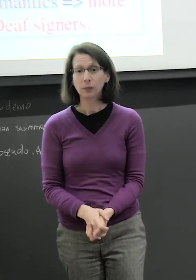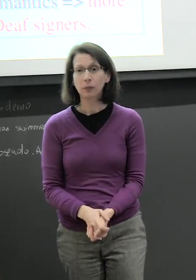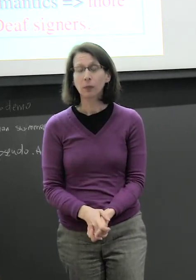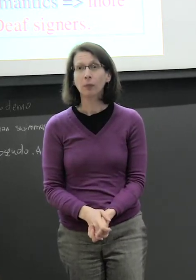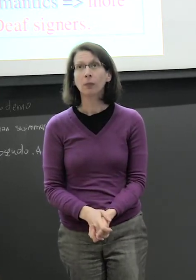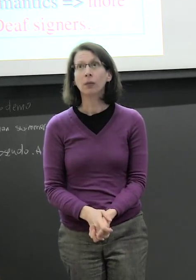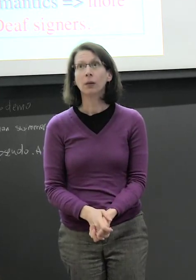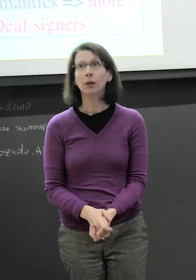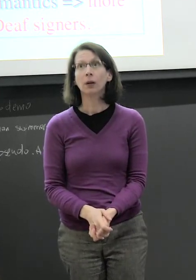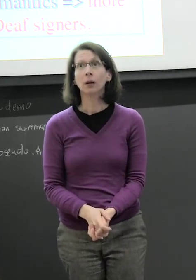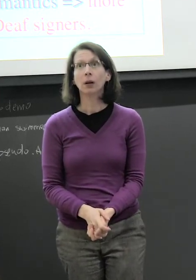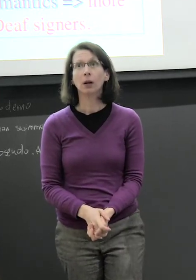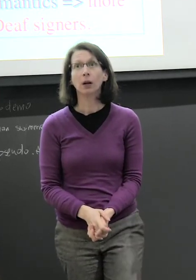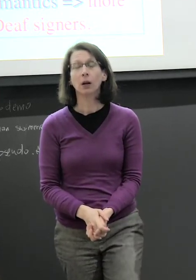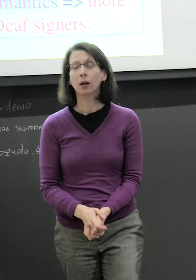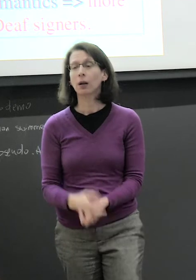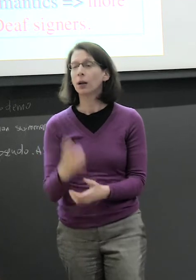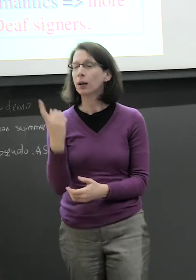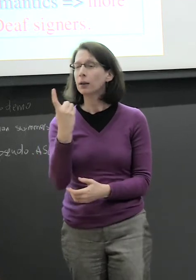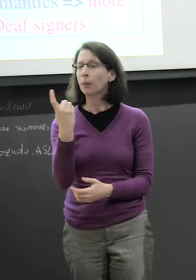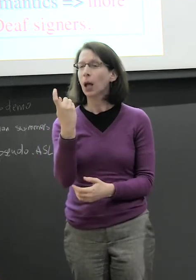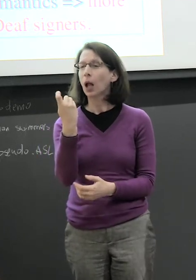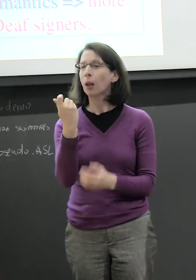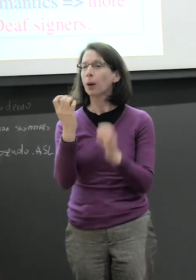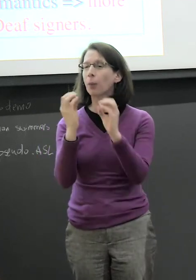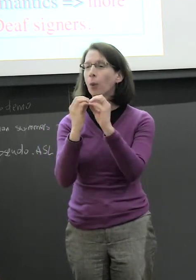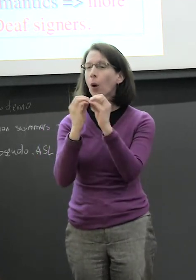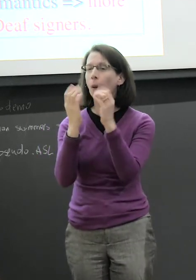Now, something a little bit broader